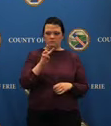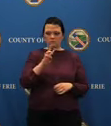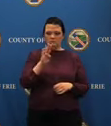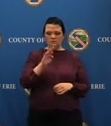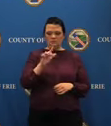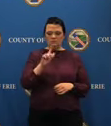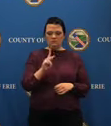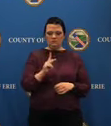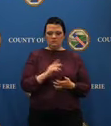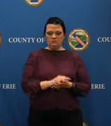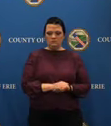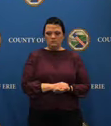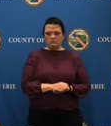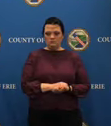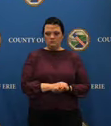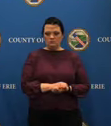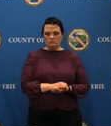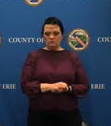WBLK?